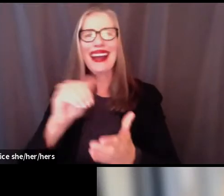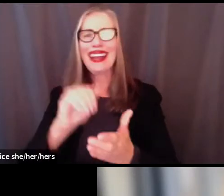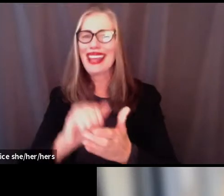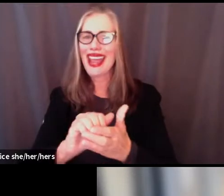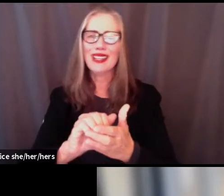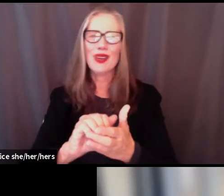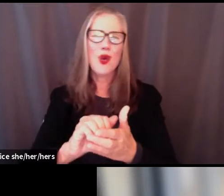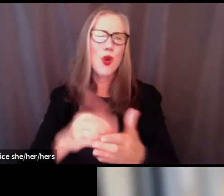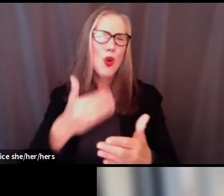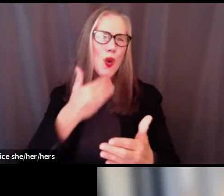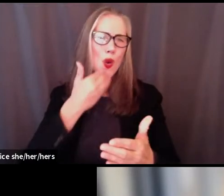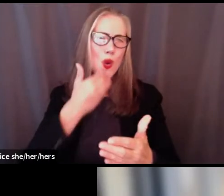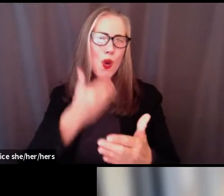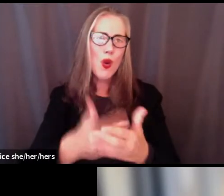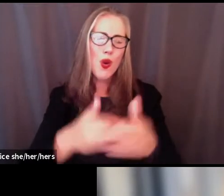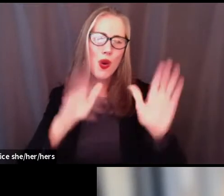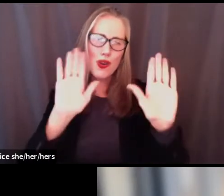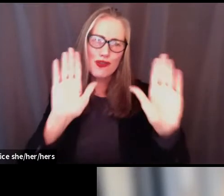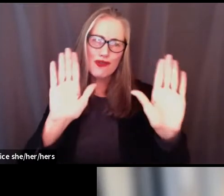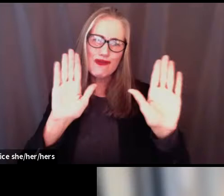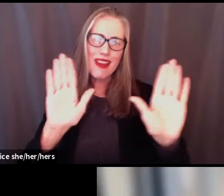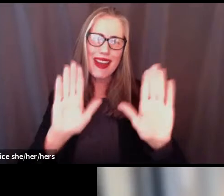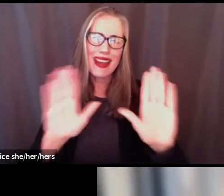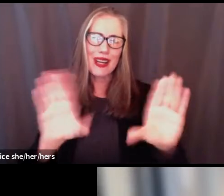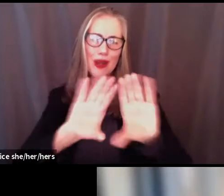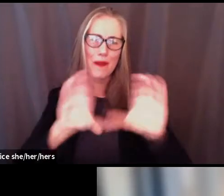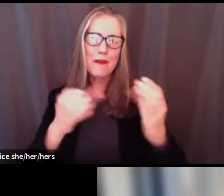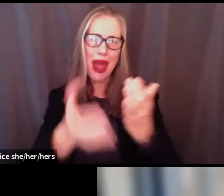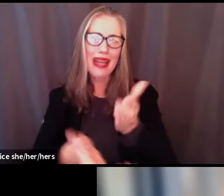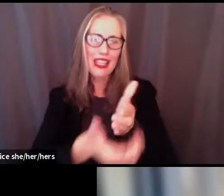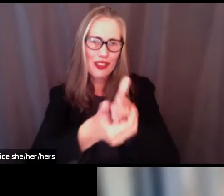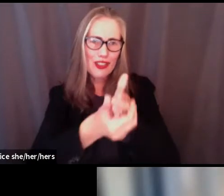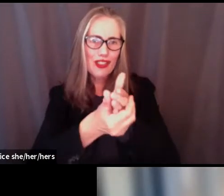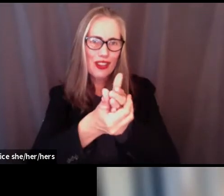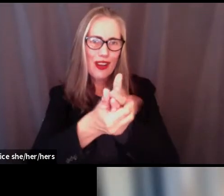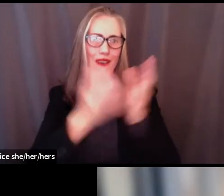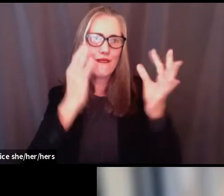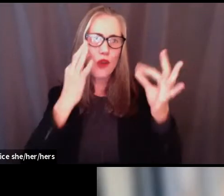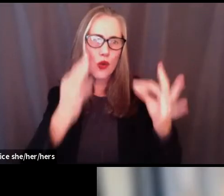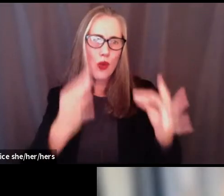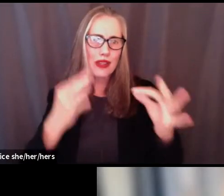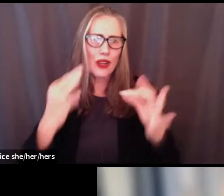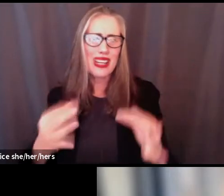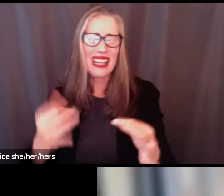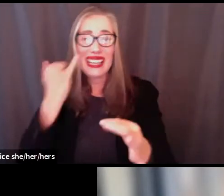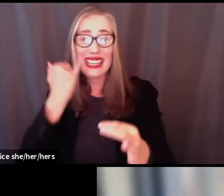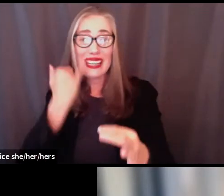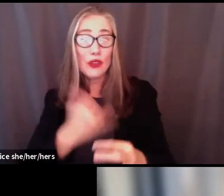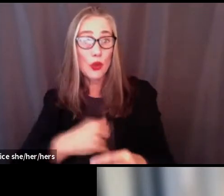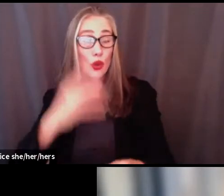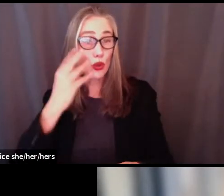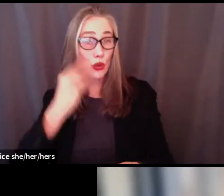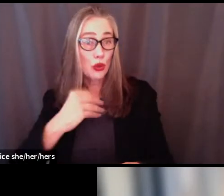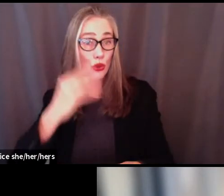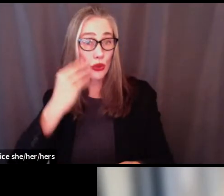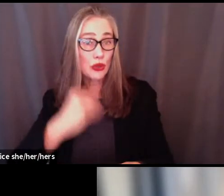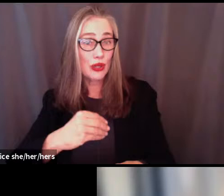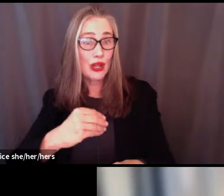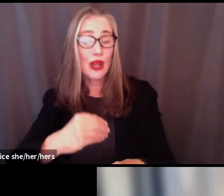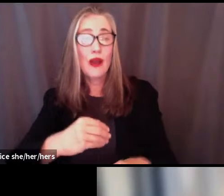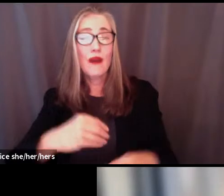For those of you who are used to sitting through resolution committee meetings as short as